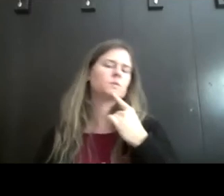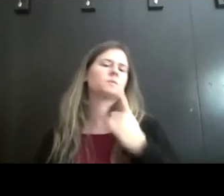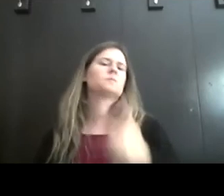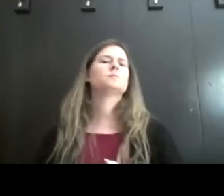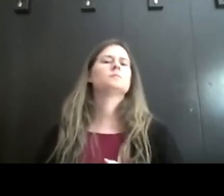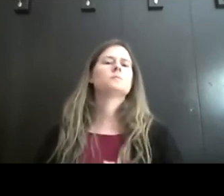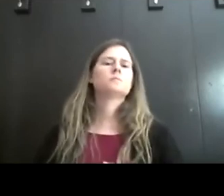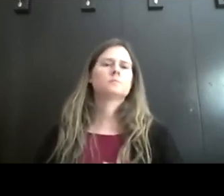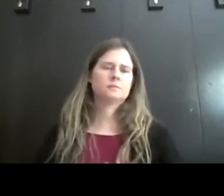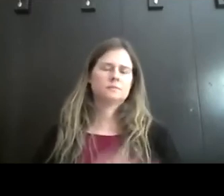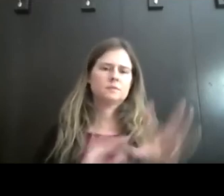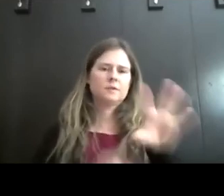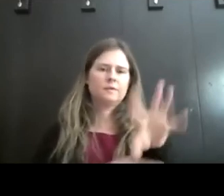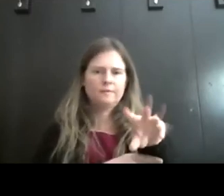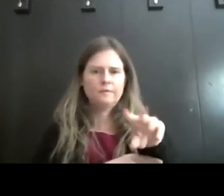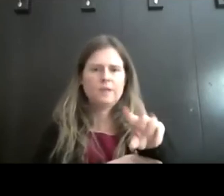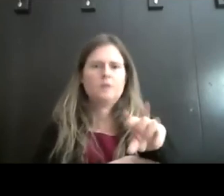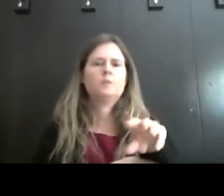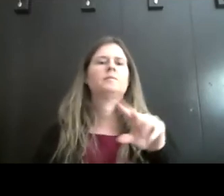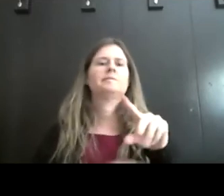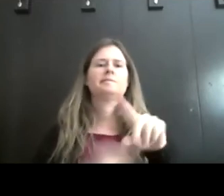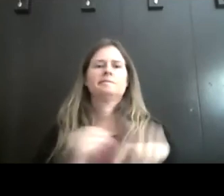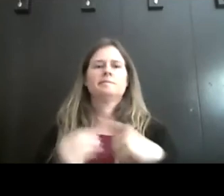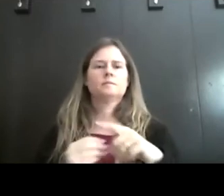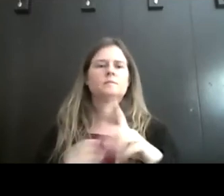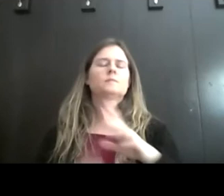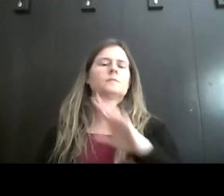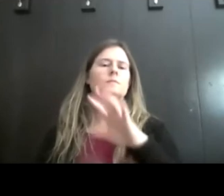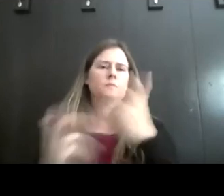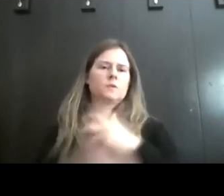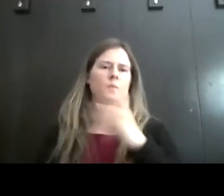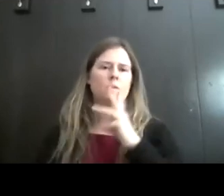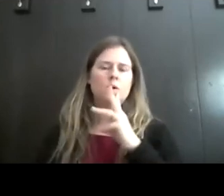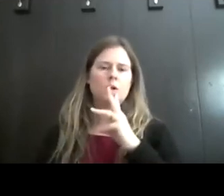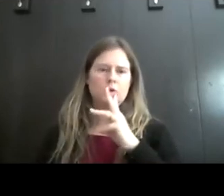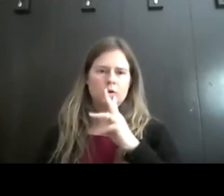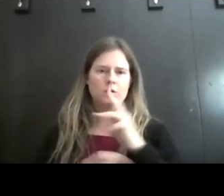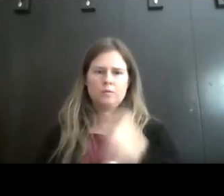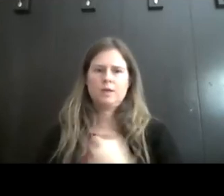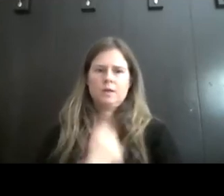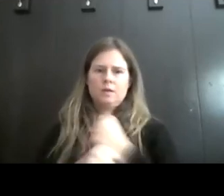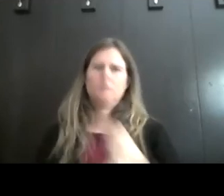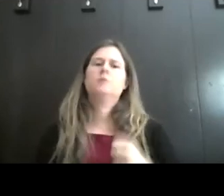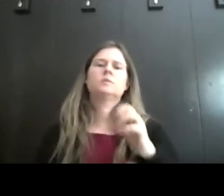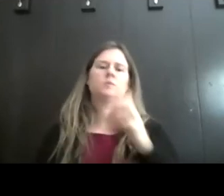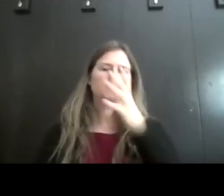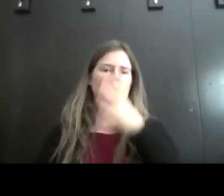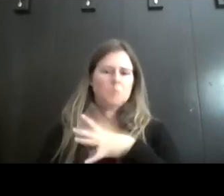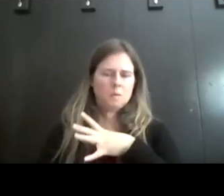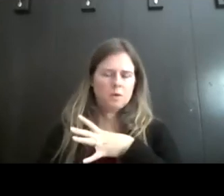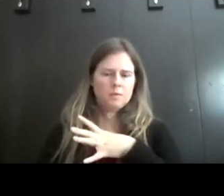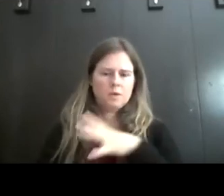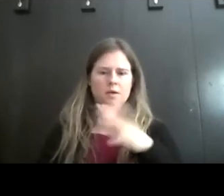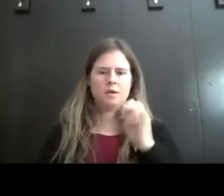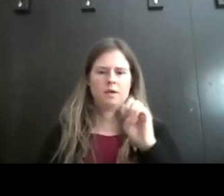They made a video about the dark water paddlers, and Eva Pagelin was one of the first. She was the second. We've